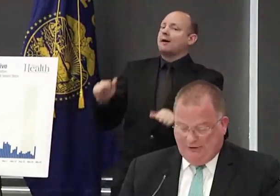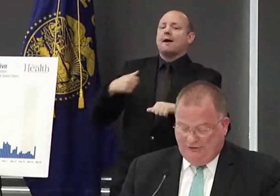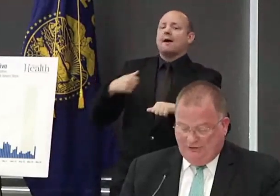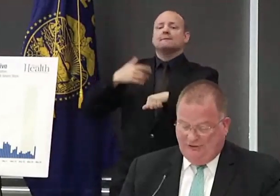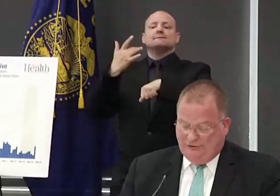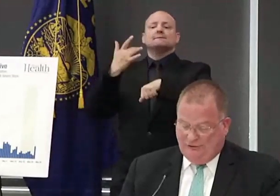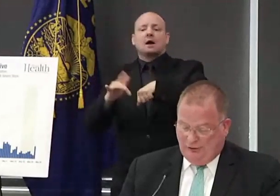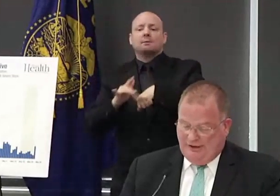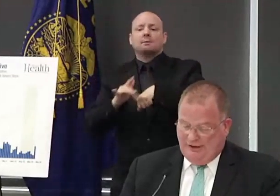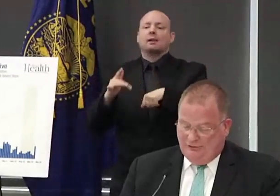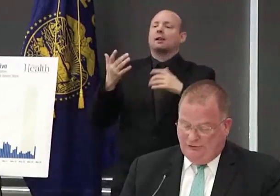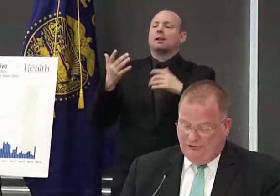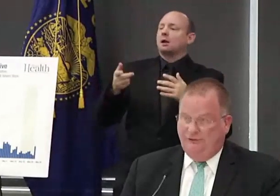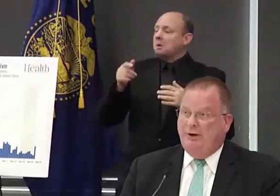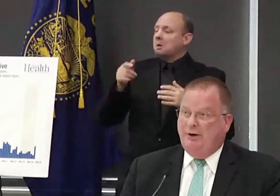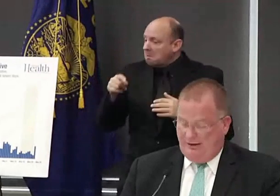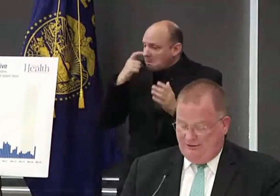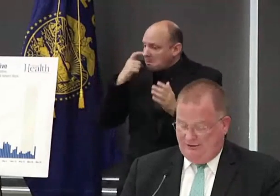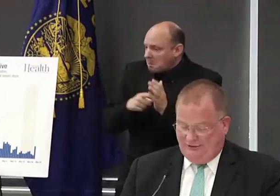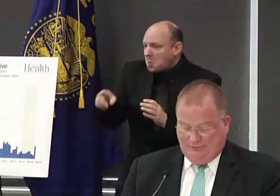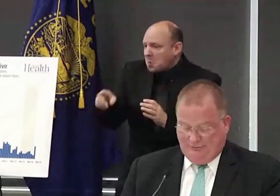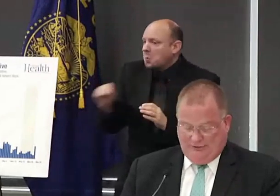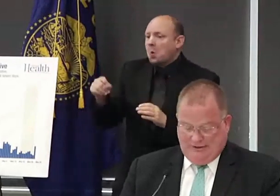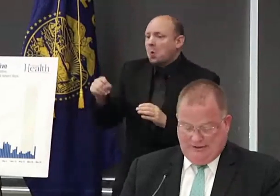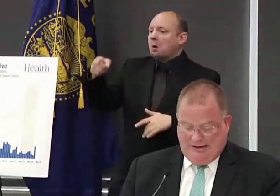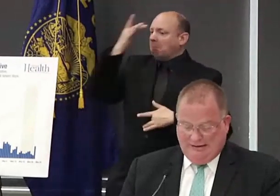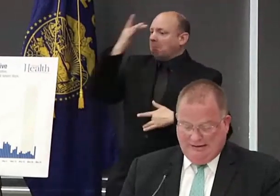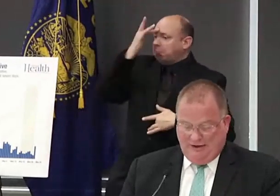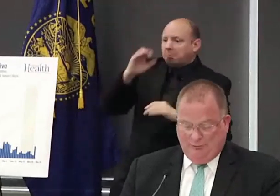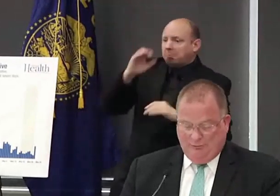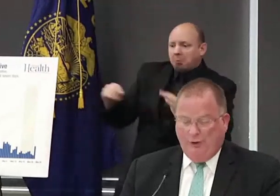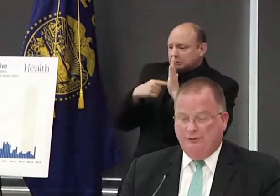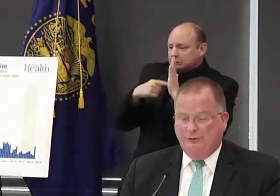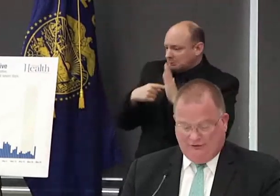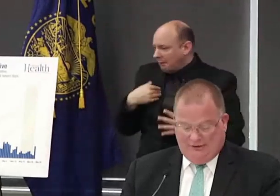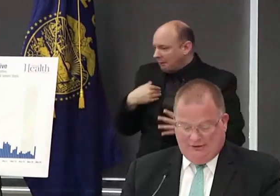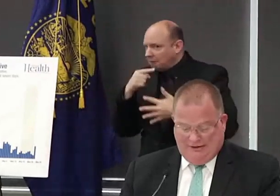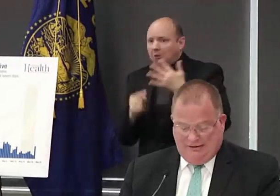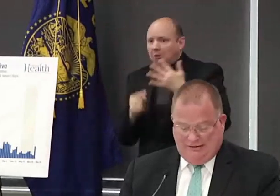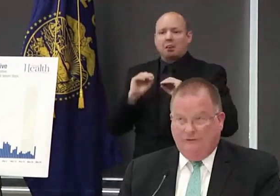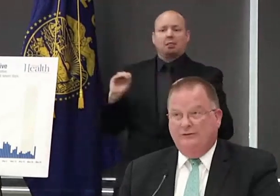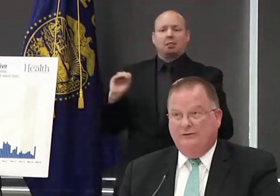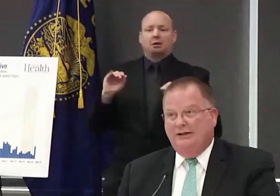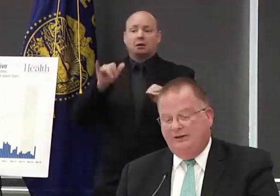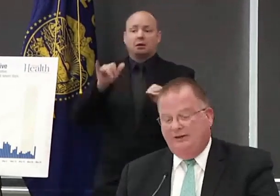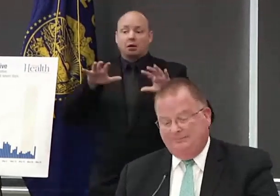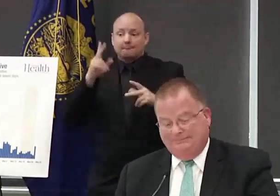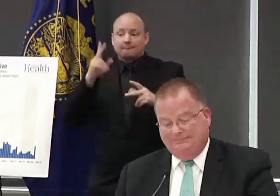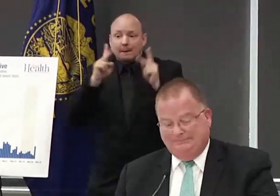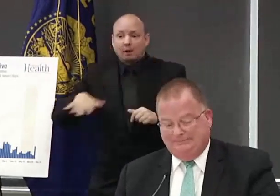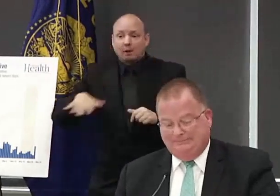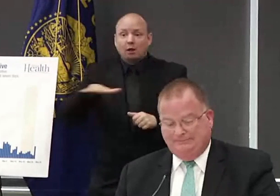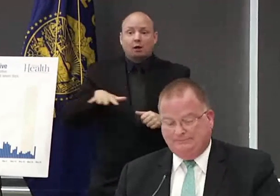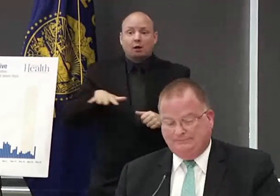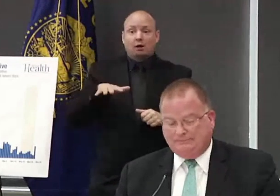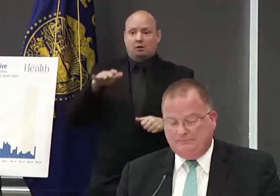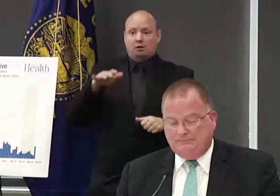in populations historically underserved by our health systems, and thus more at risk of COVID-19.